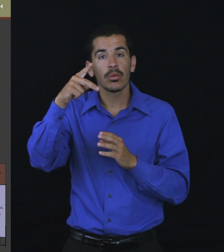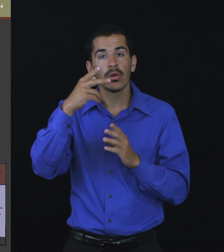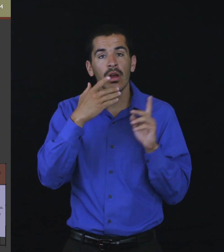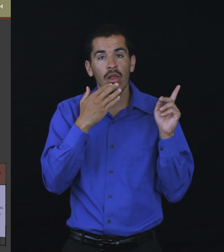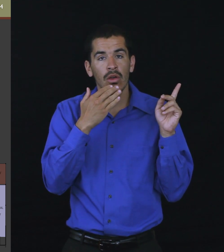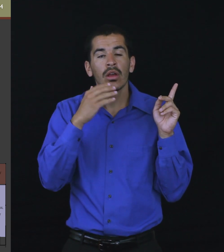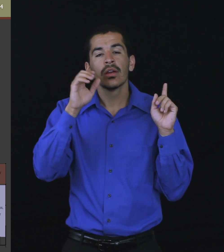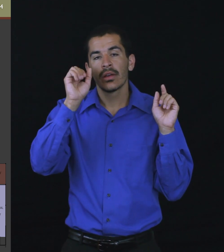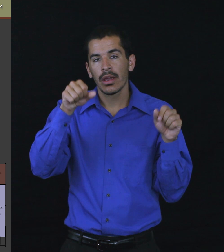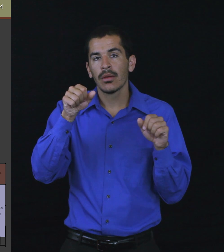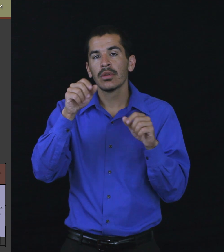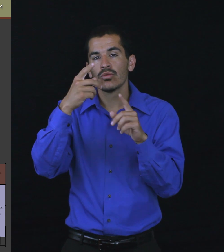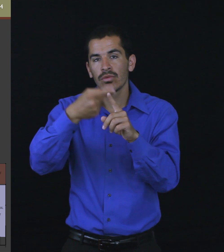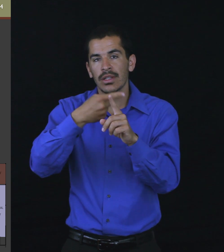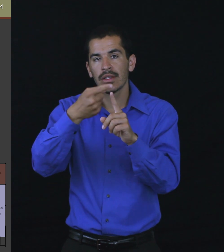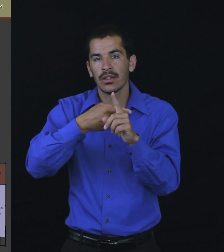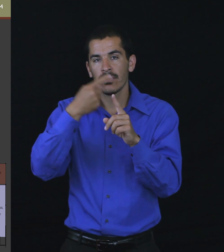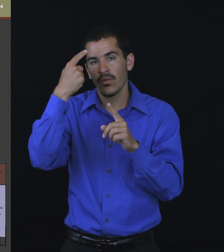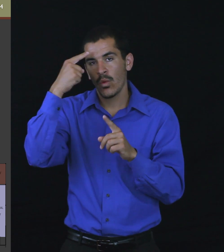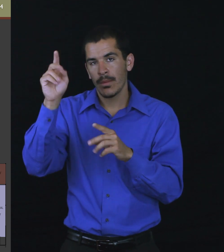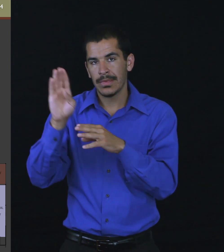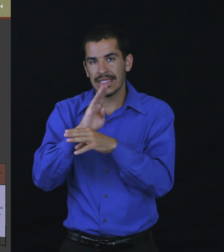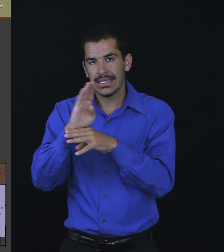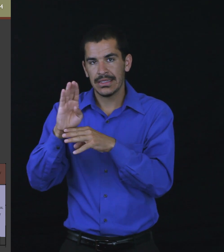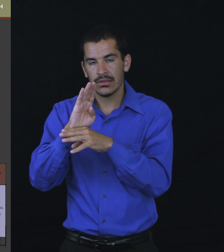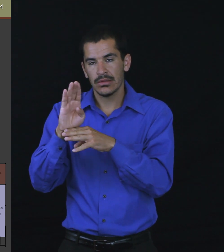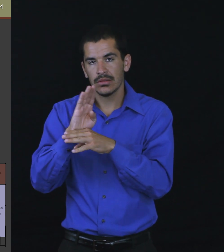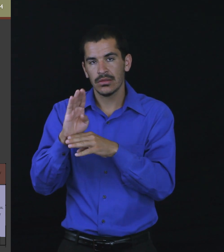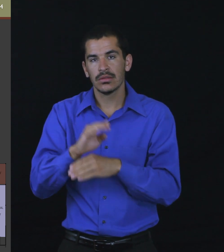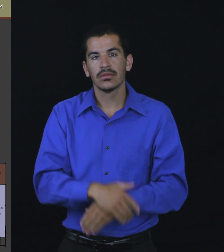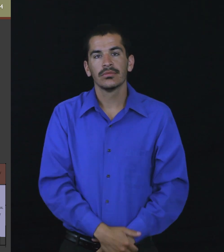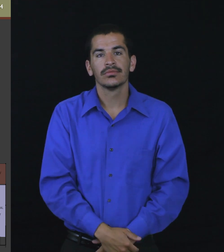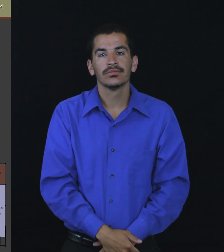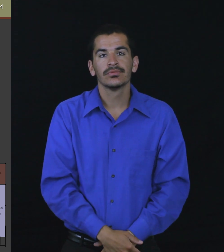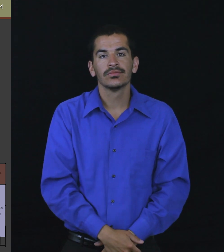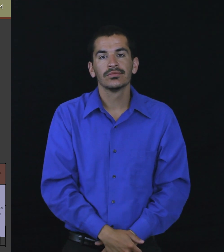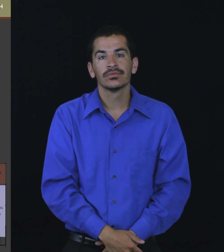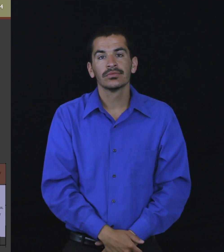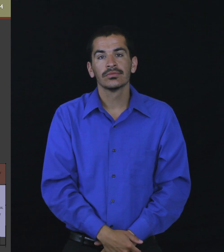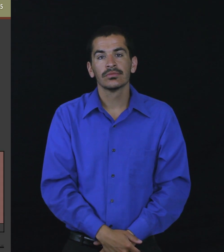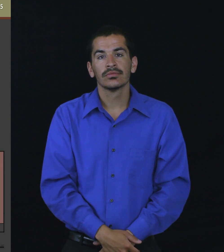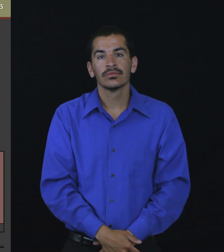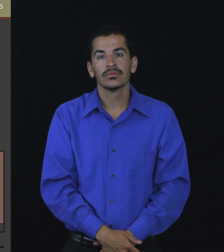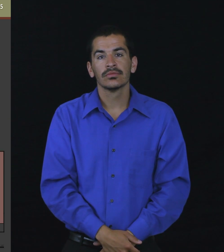businesses.